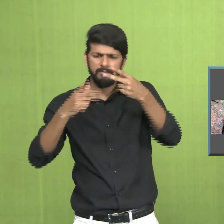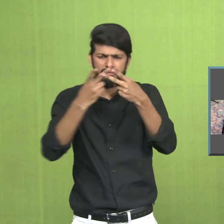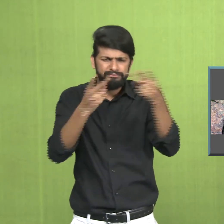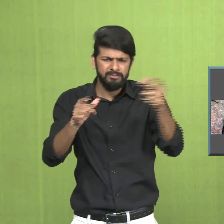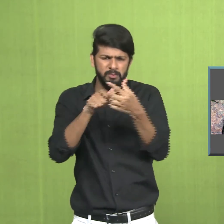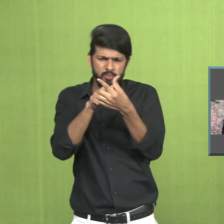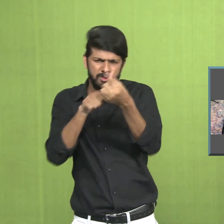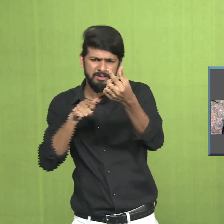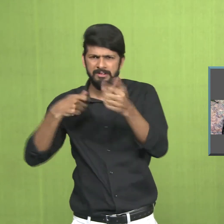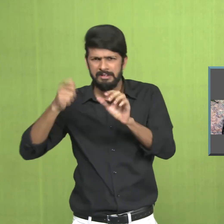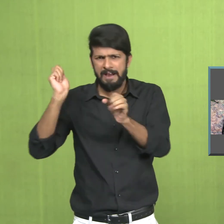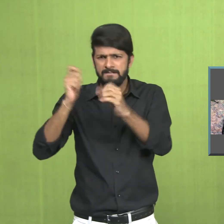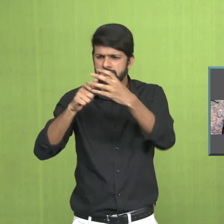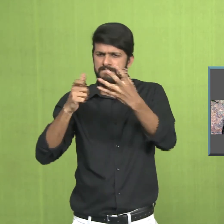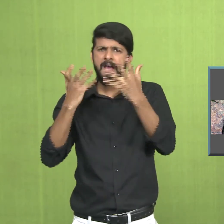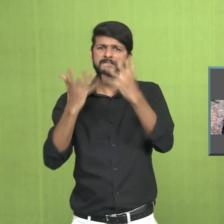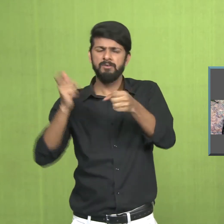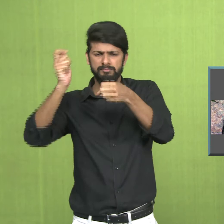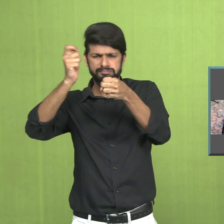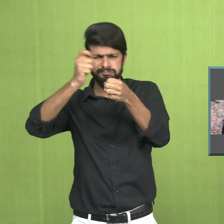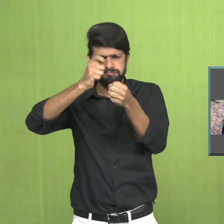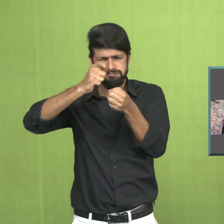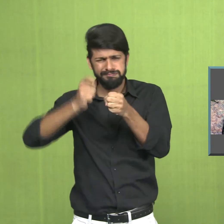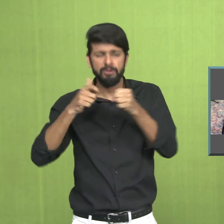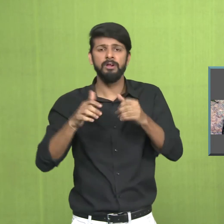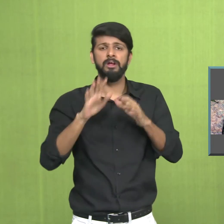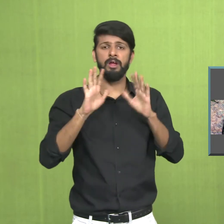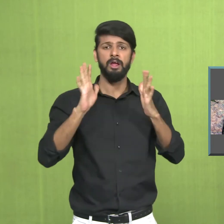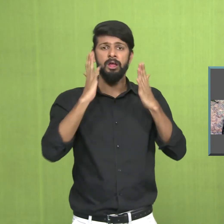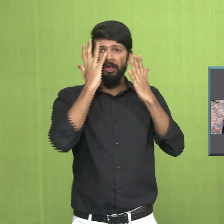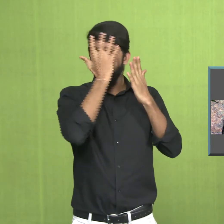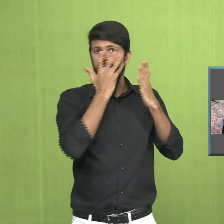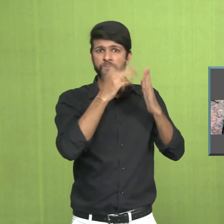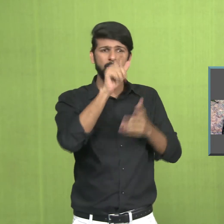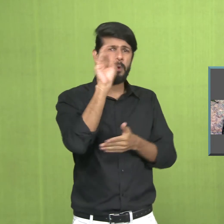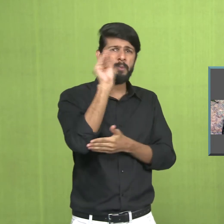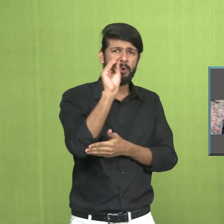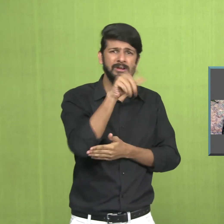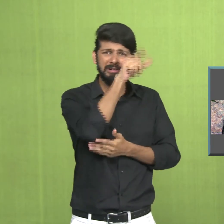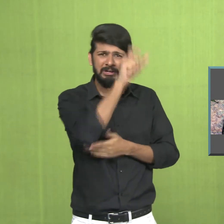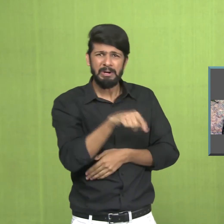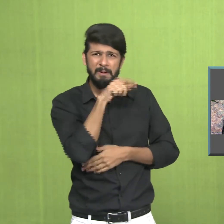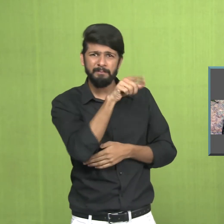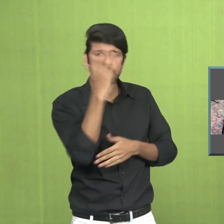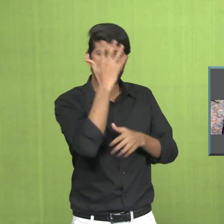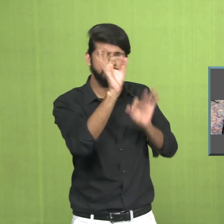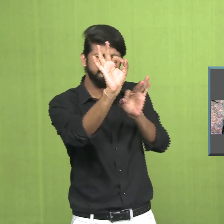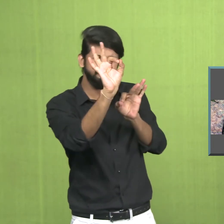getting a desired shape with use of various kind of tools. These tools are used to chisel and break apart the